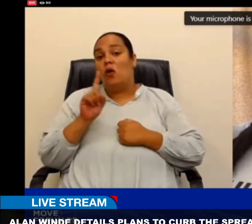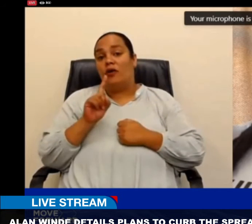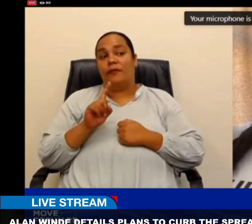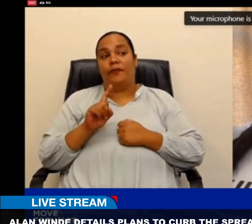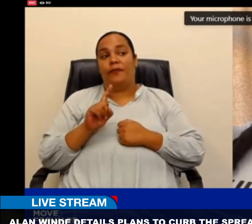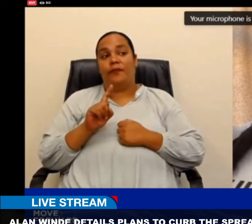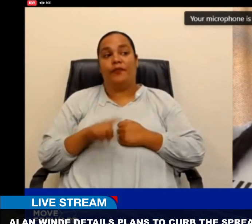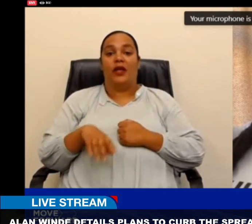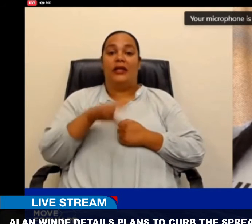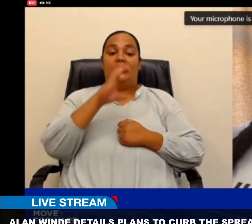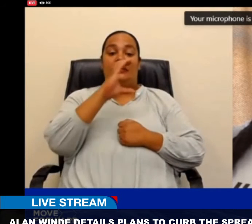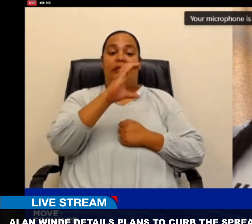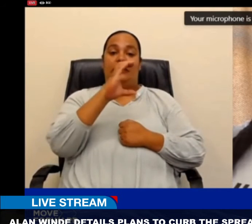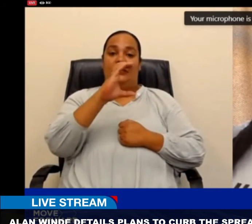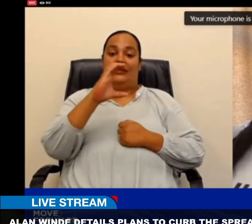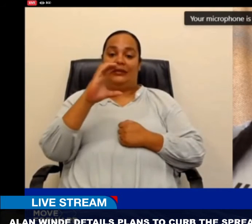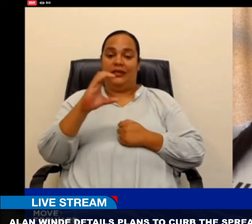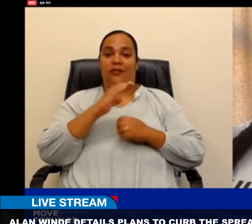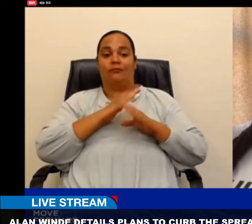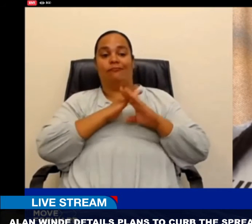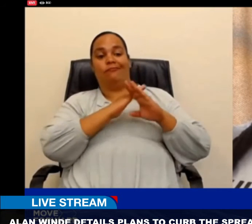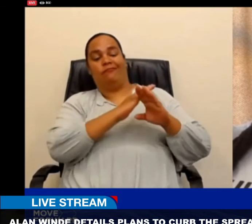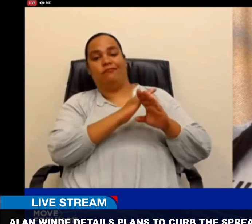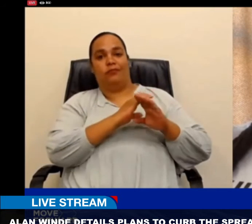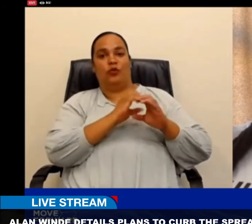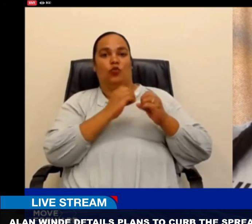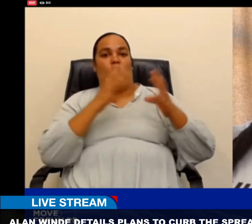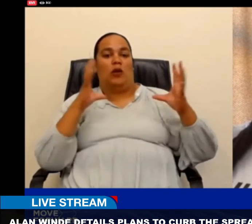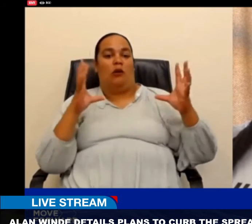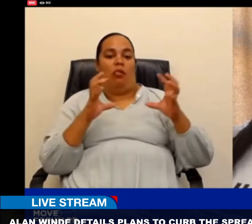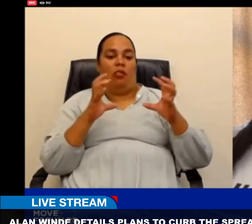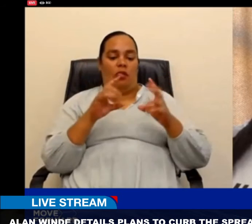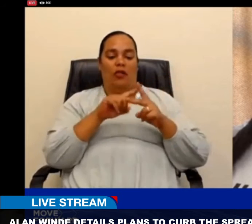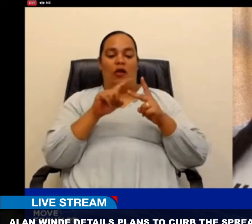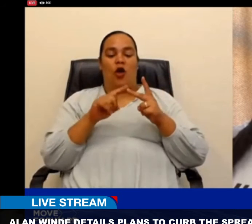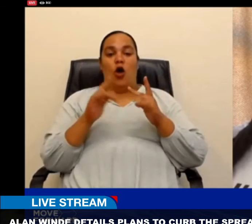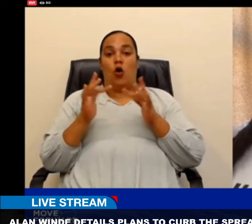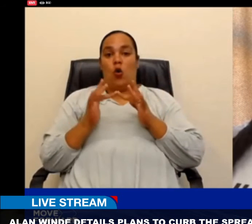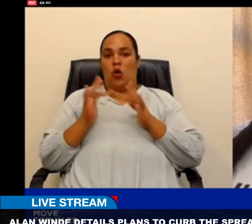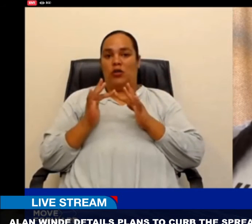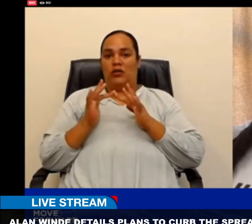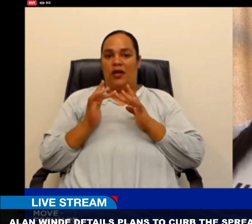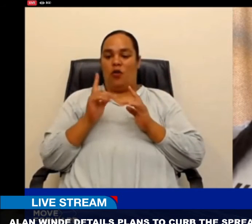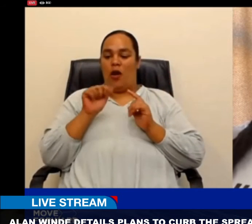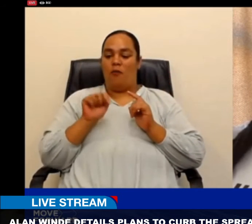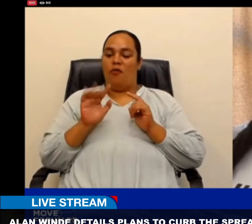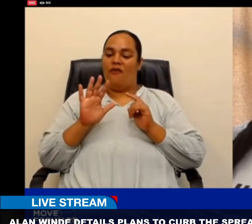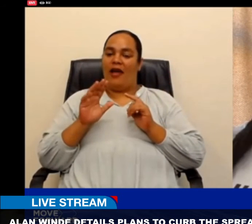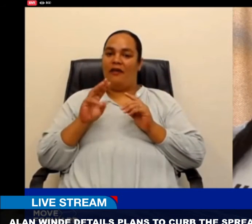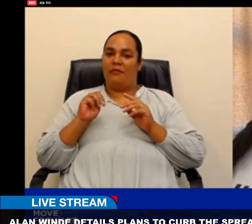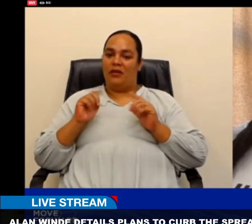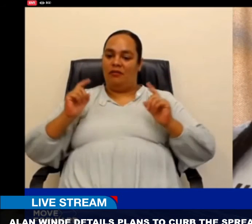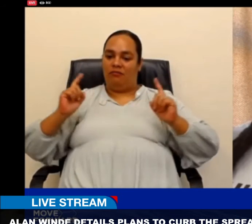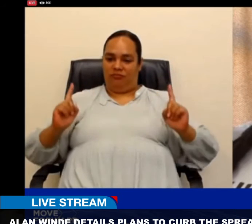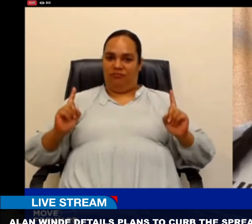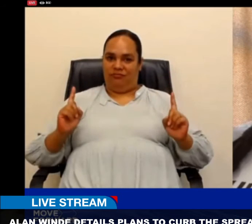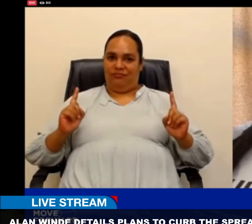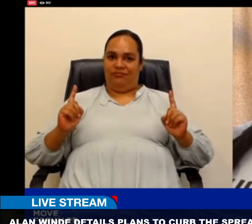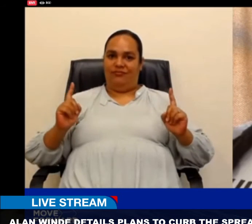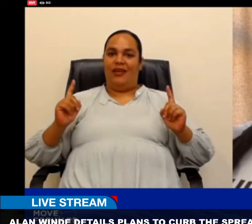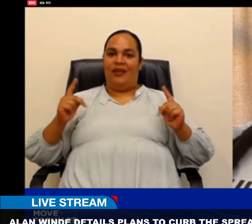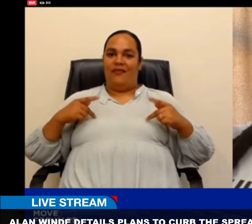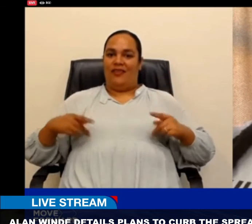C's, which is the avoid the crowds, the contact setting where 1.5 meter distance in regard to the physical